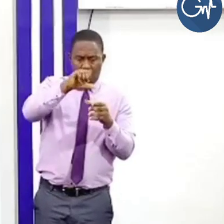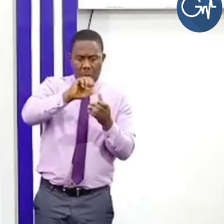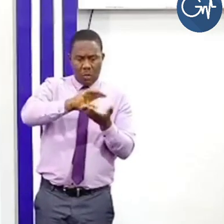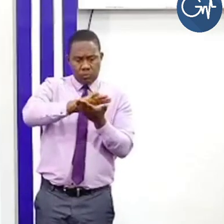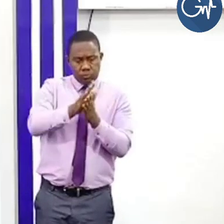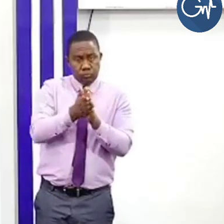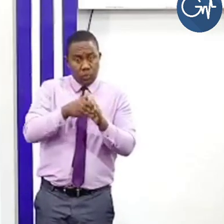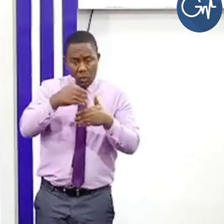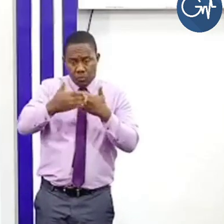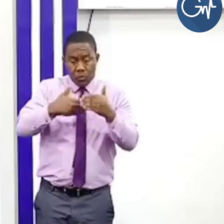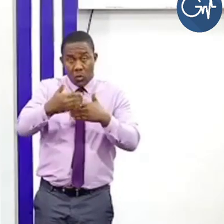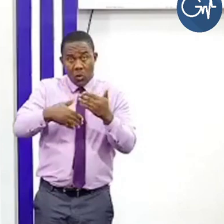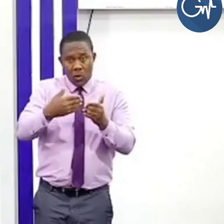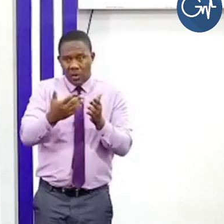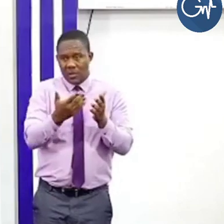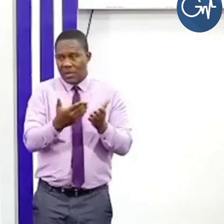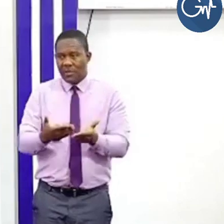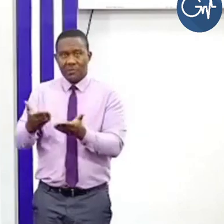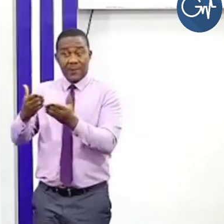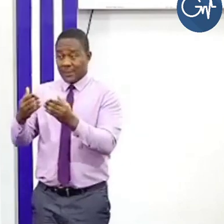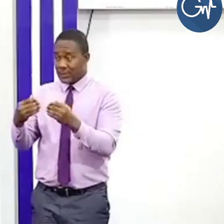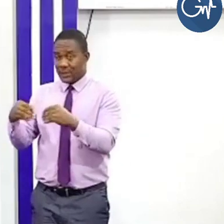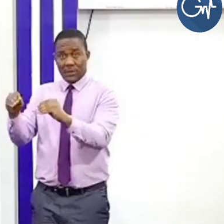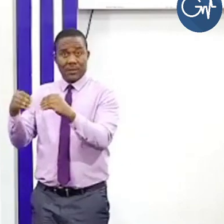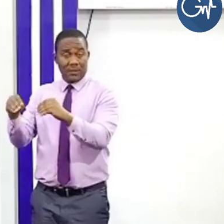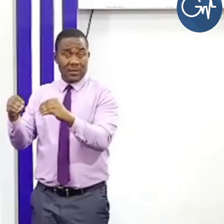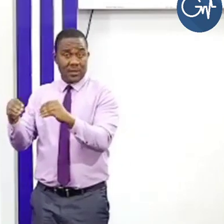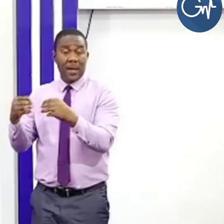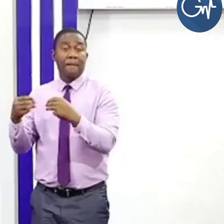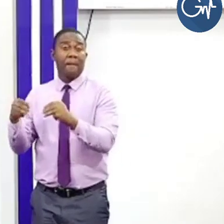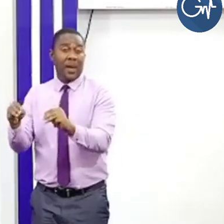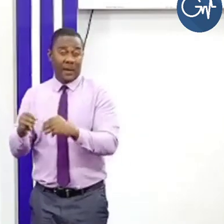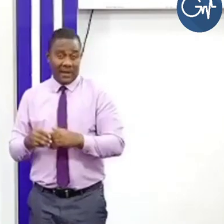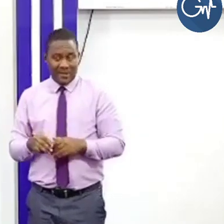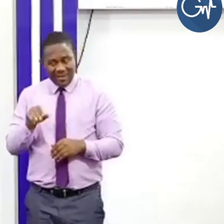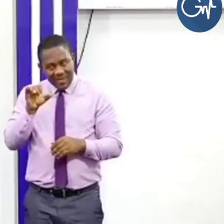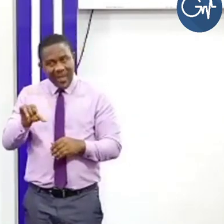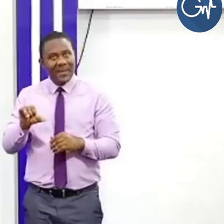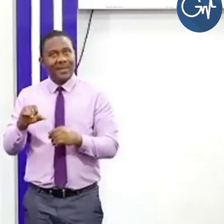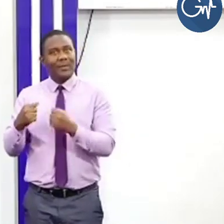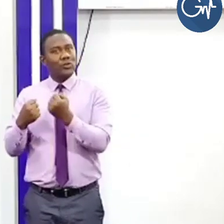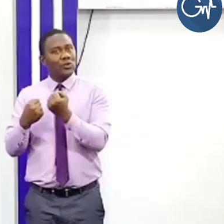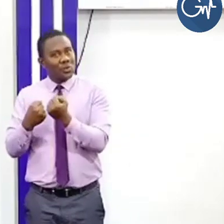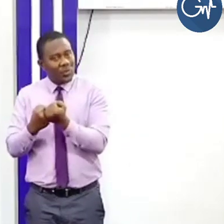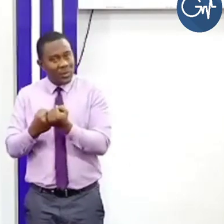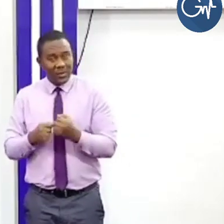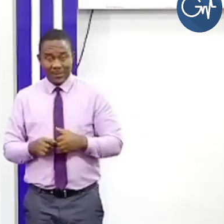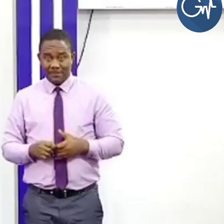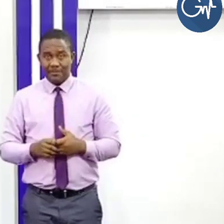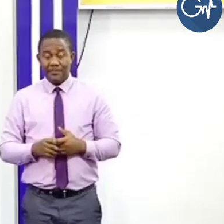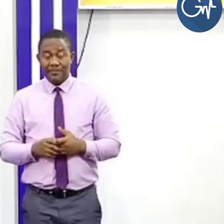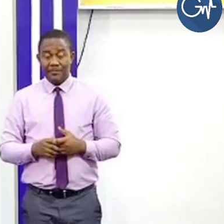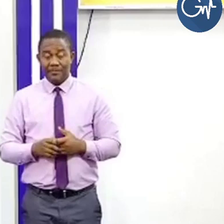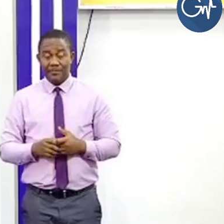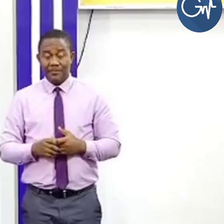the value chain. So that is the kind of support that we are talking about. In all, in addition to